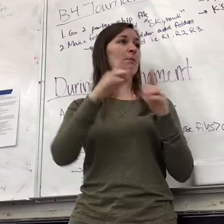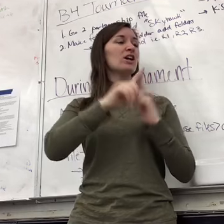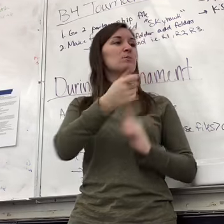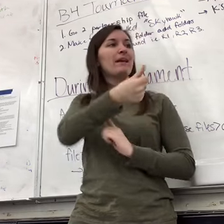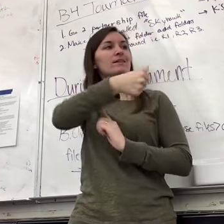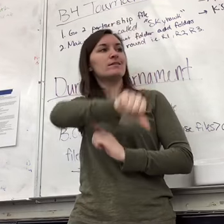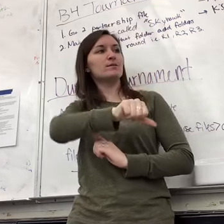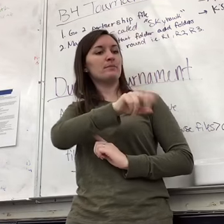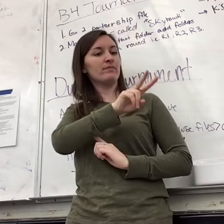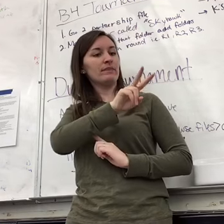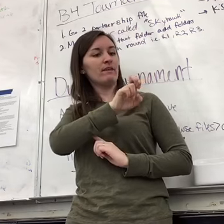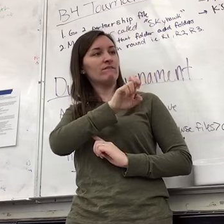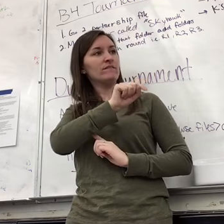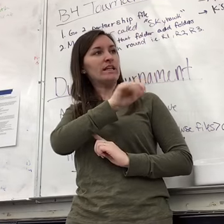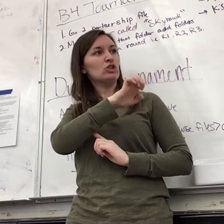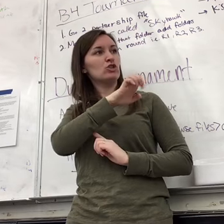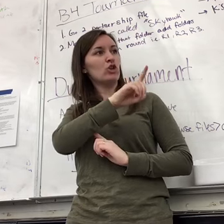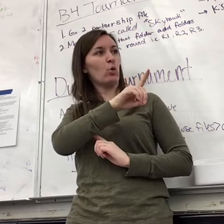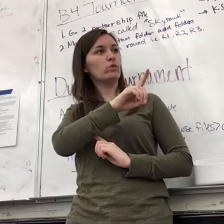Act until we get into 1963.